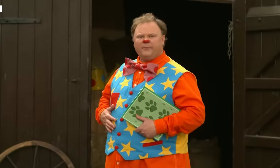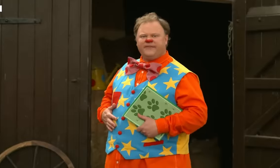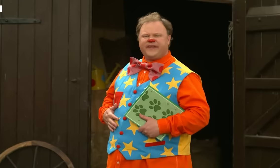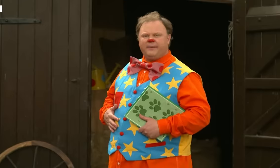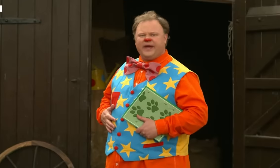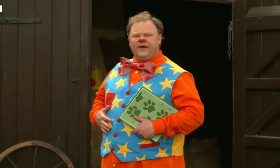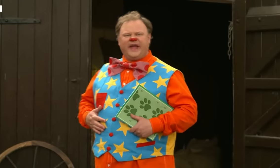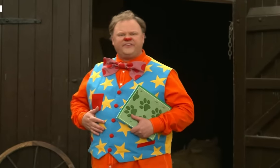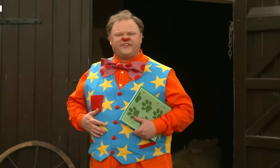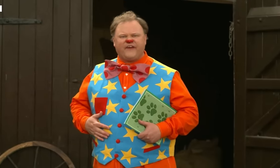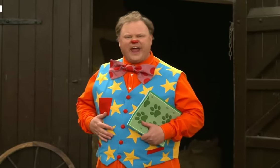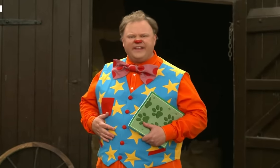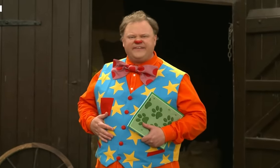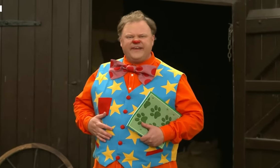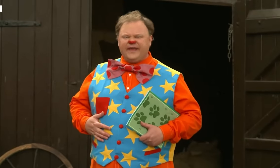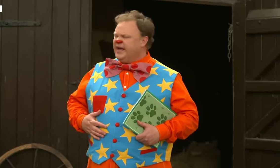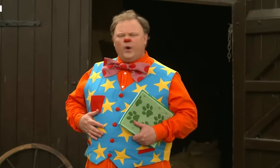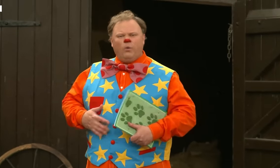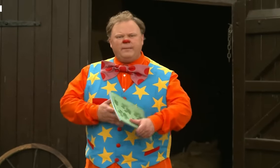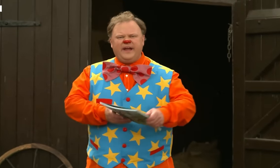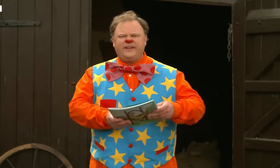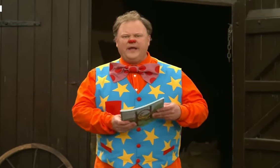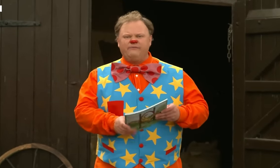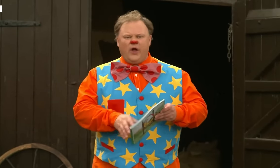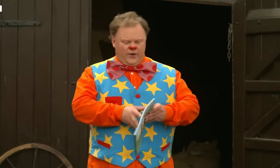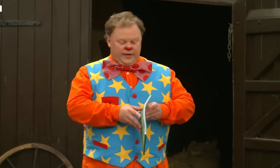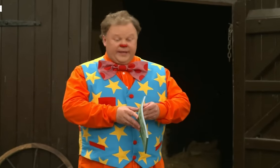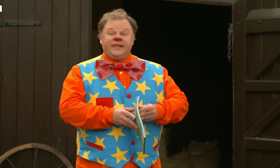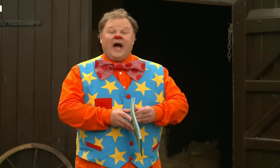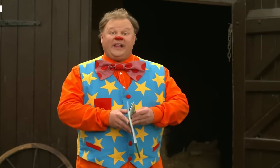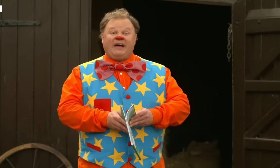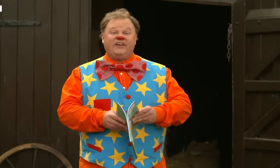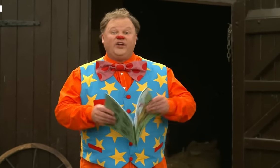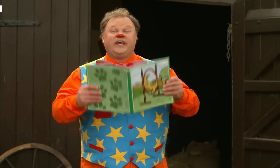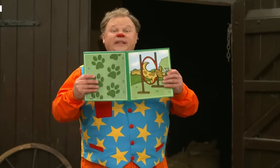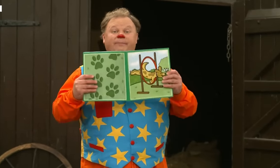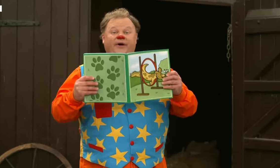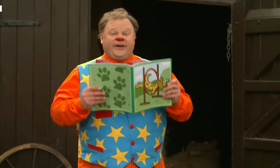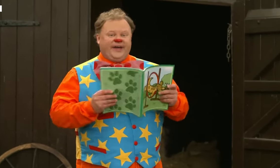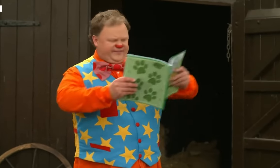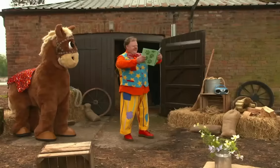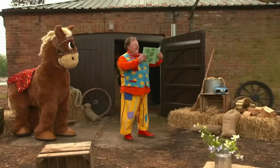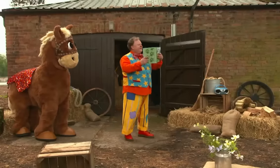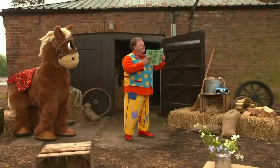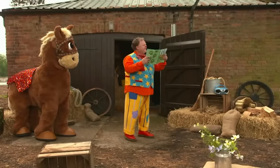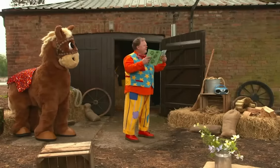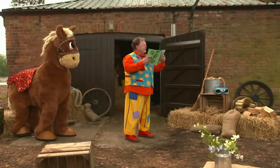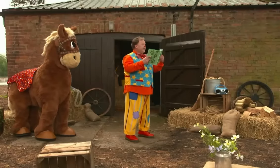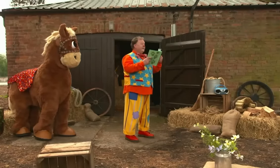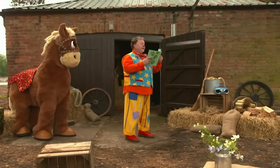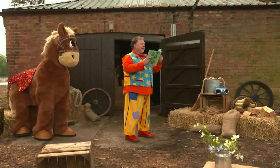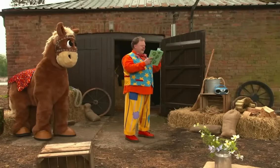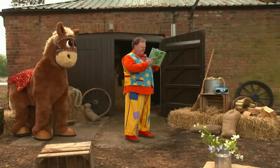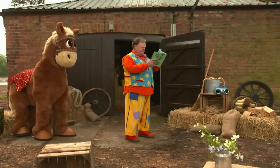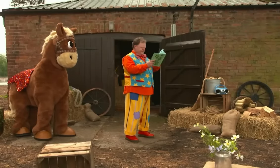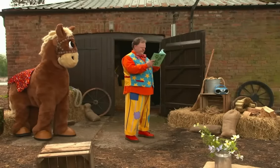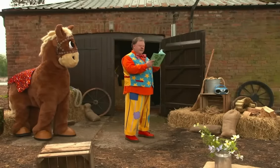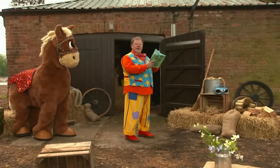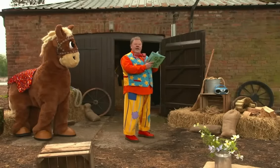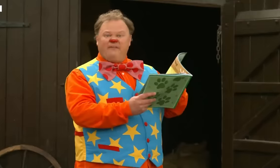What's going on? That's strange. What am I doing wrong? I'll have a look in the book. Right. Oh, dear. I've